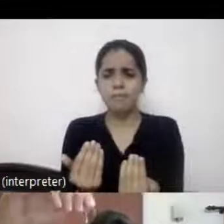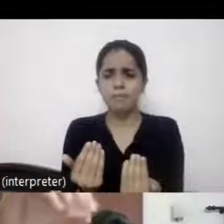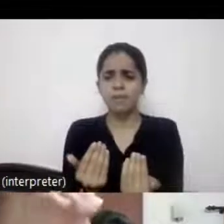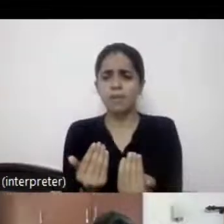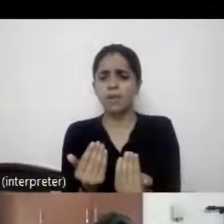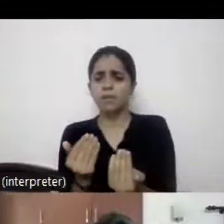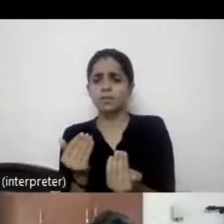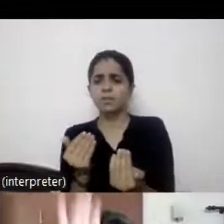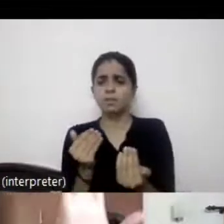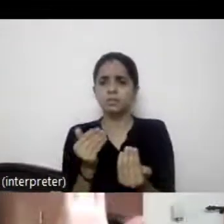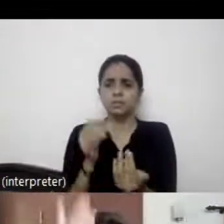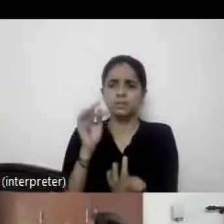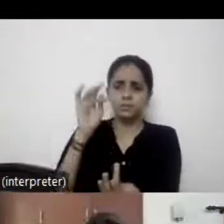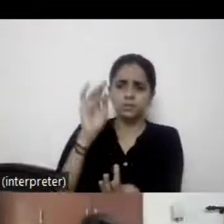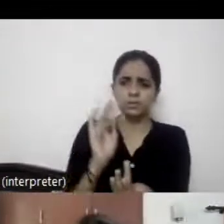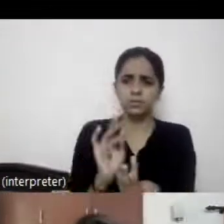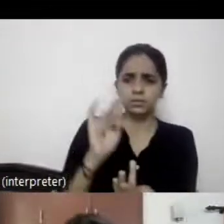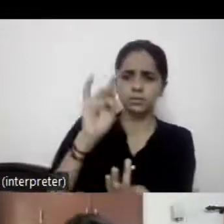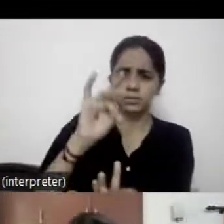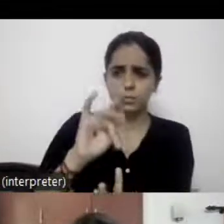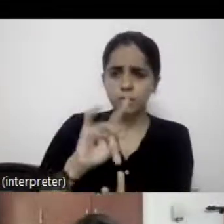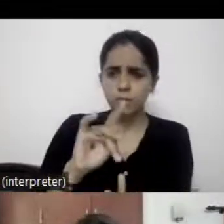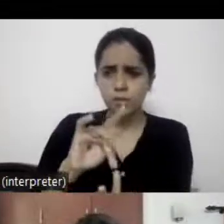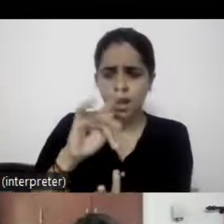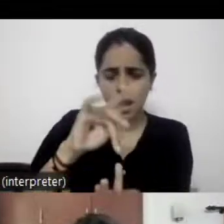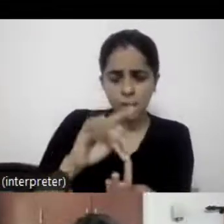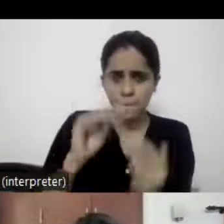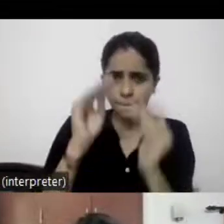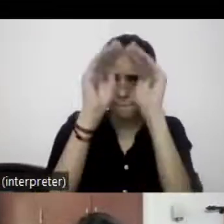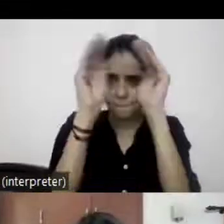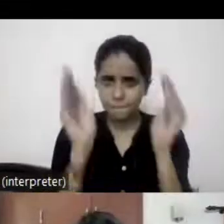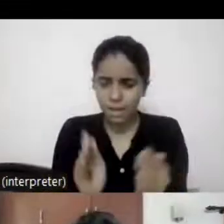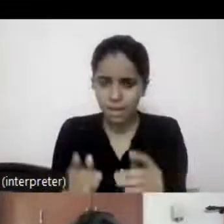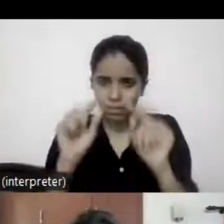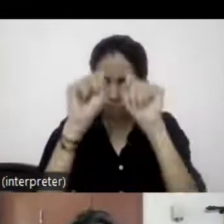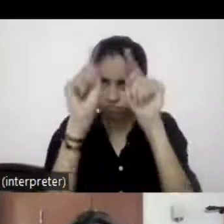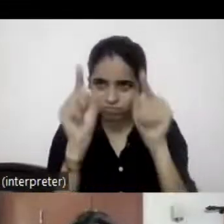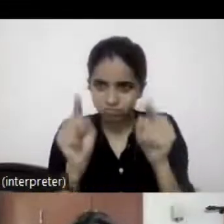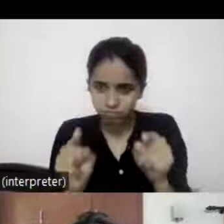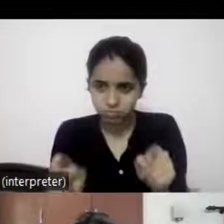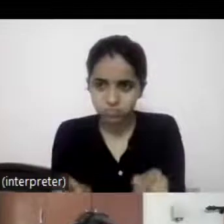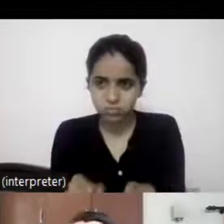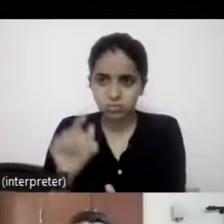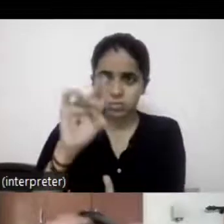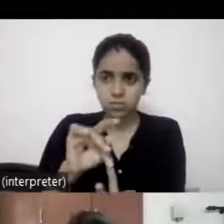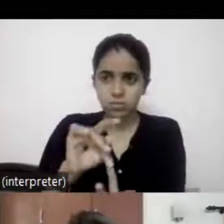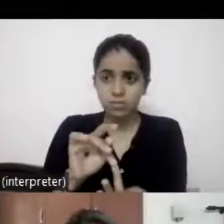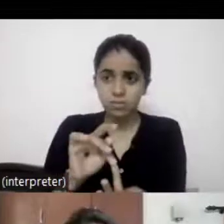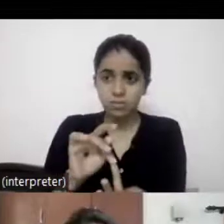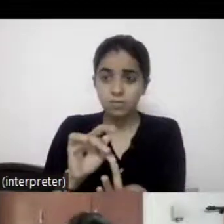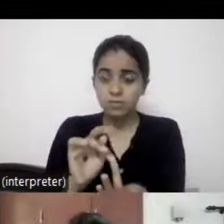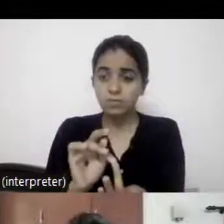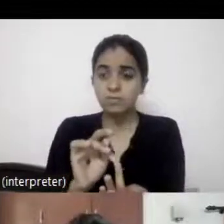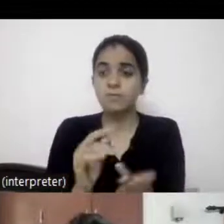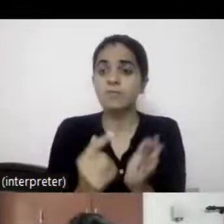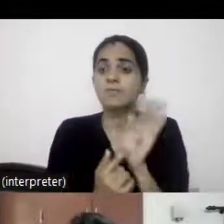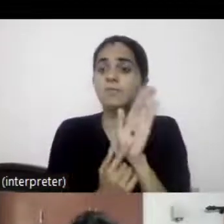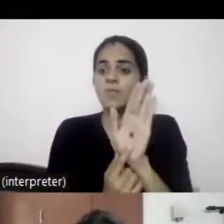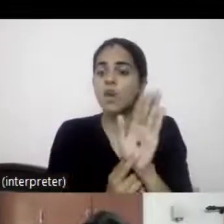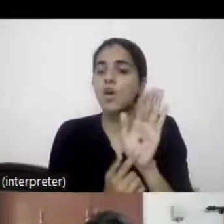middle within the curve of the bell. So the bell curve is like a tyranny, symbol of